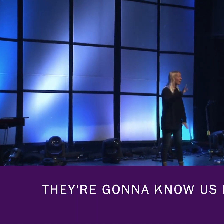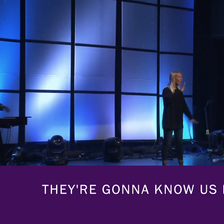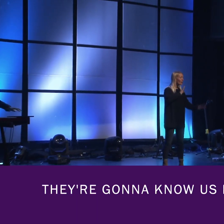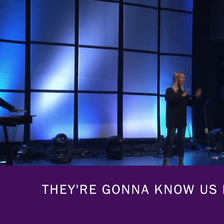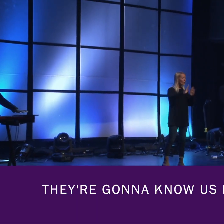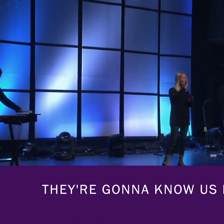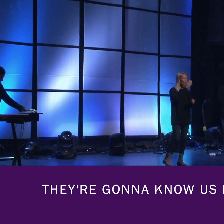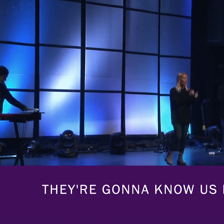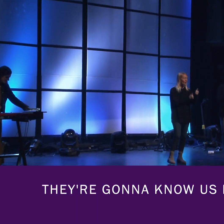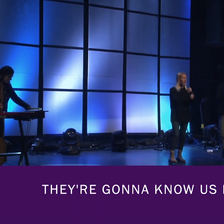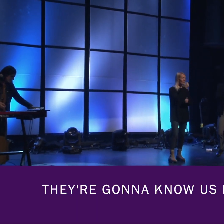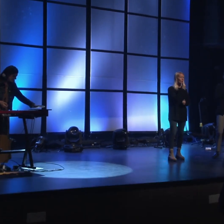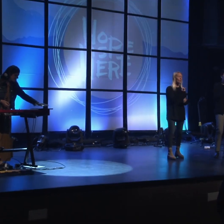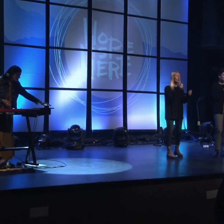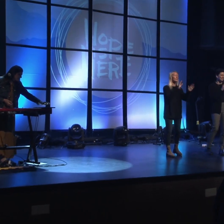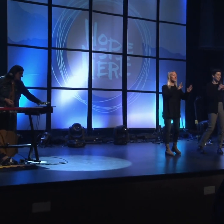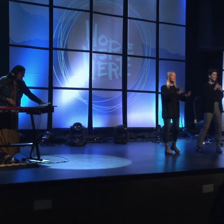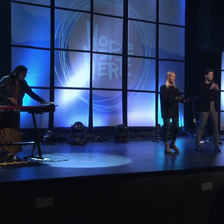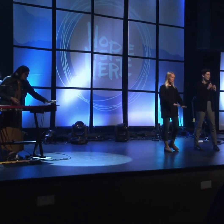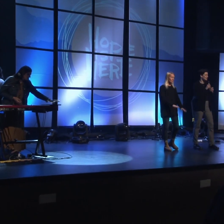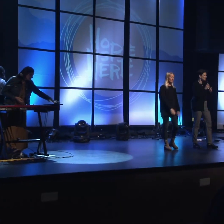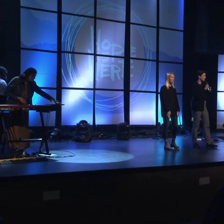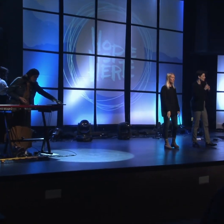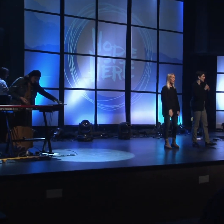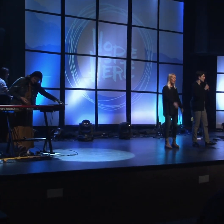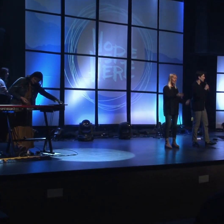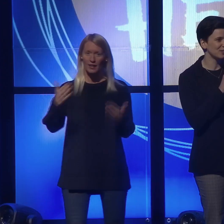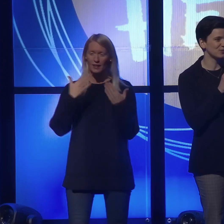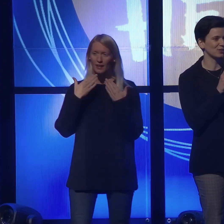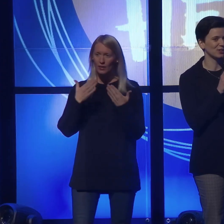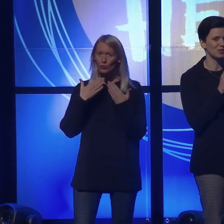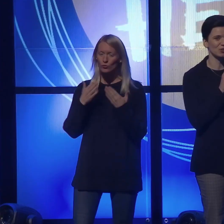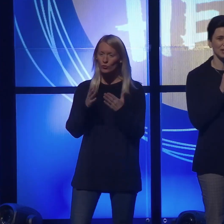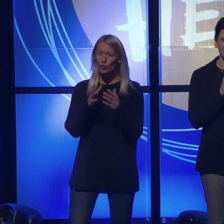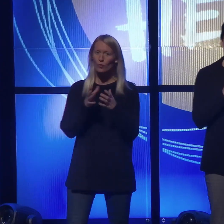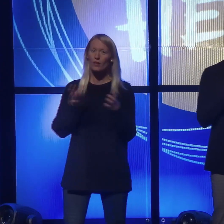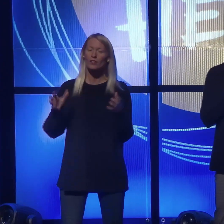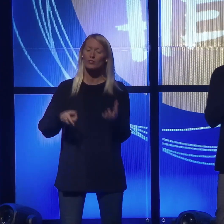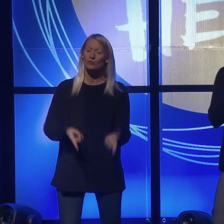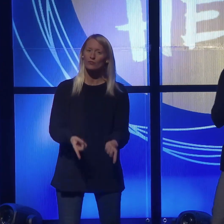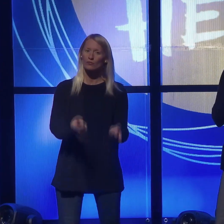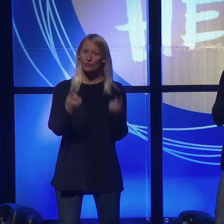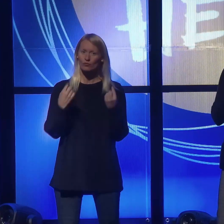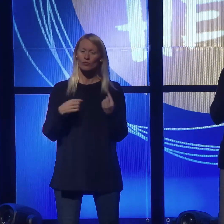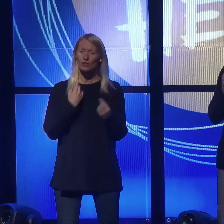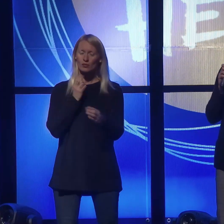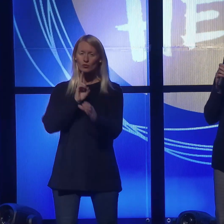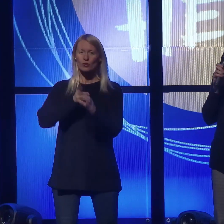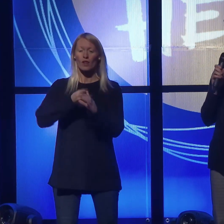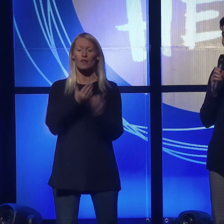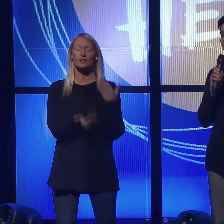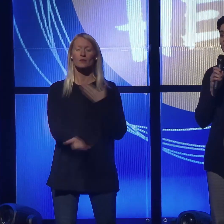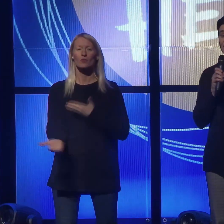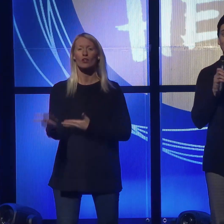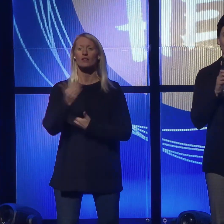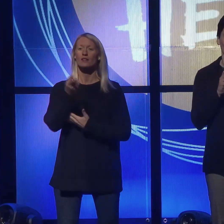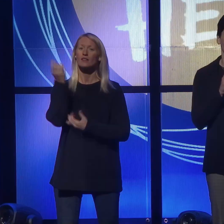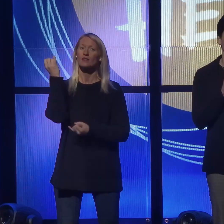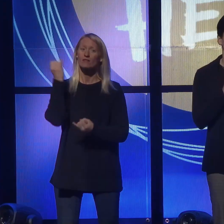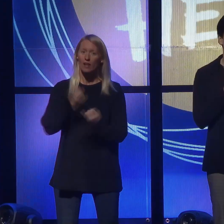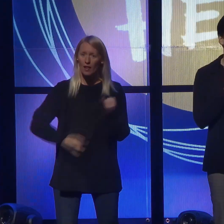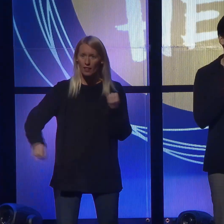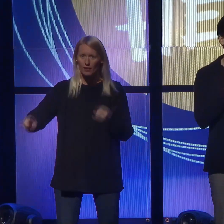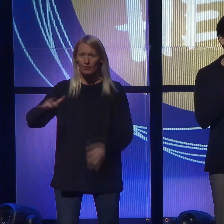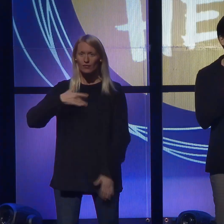Hello, everyone. You can take a seat. Thank you so much for joining us this morning. It finally feels like